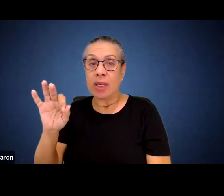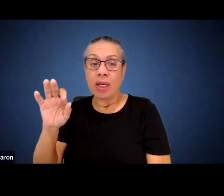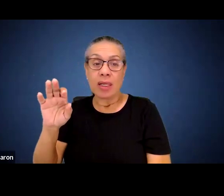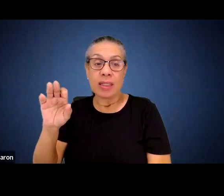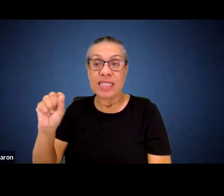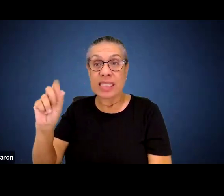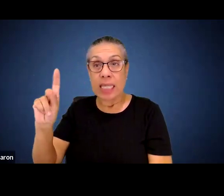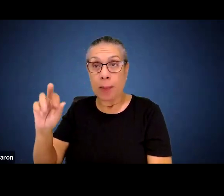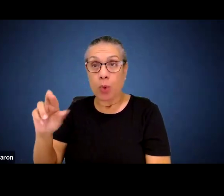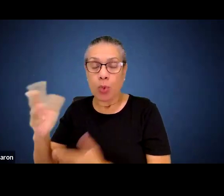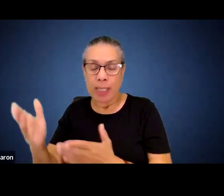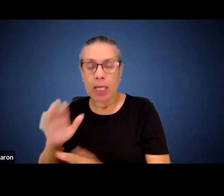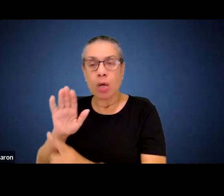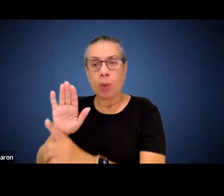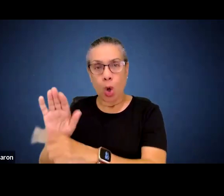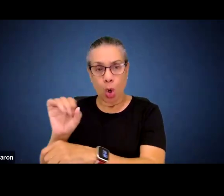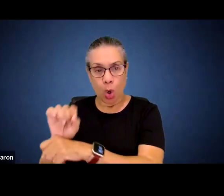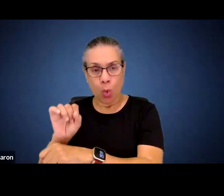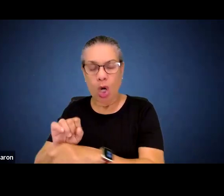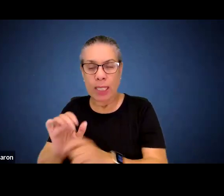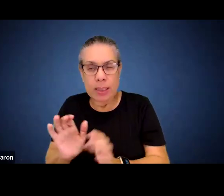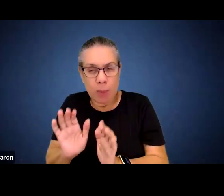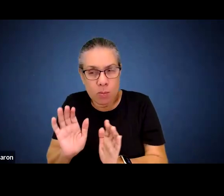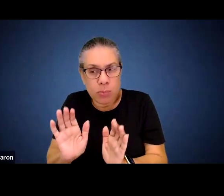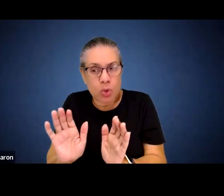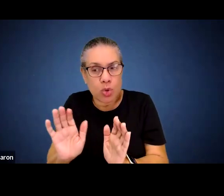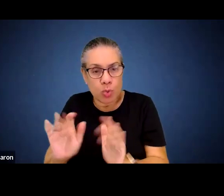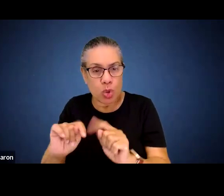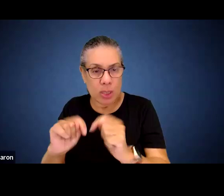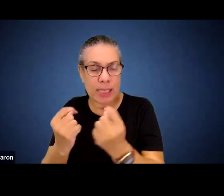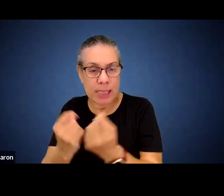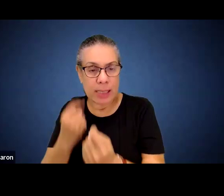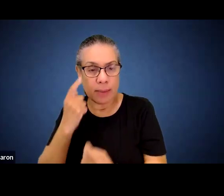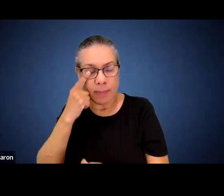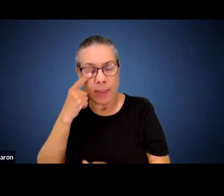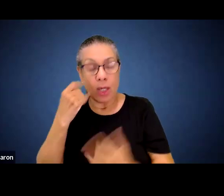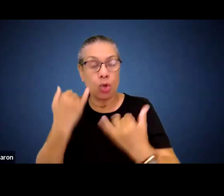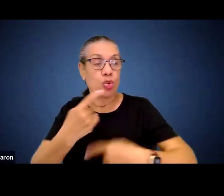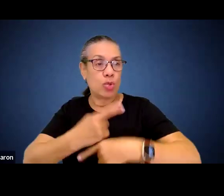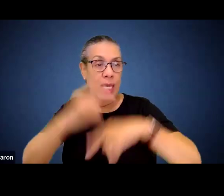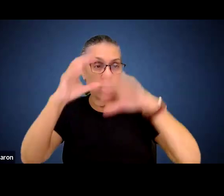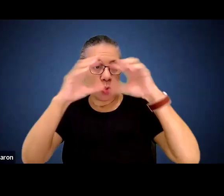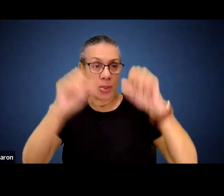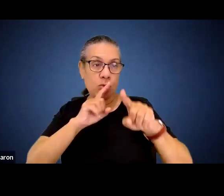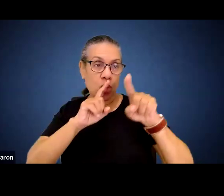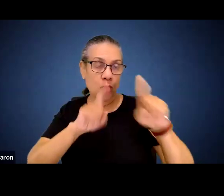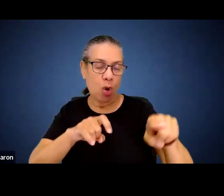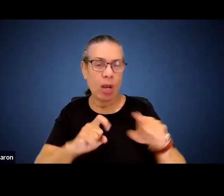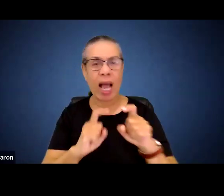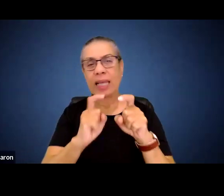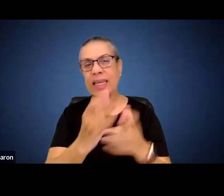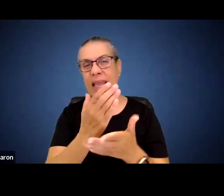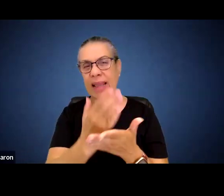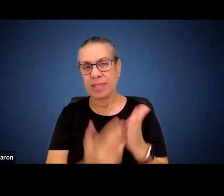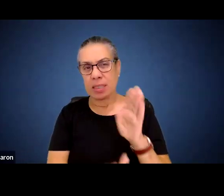kind of work that she has been really pushing the team to do. So in today's superintendent's report, I gave some examples of